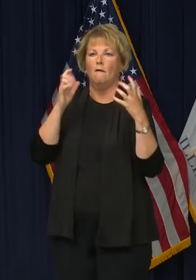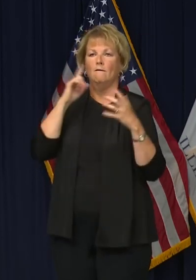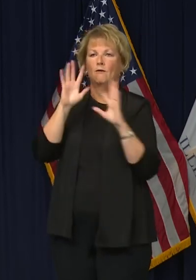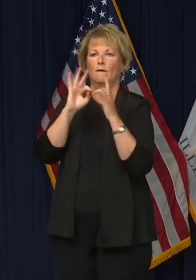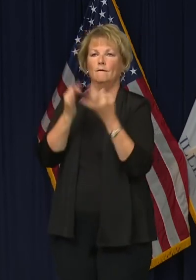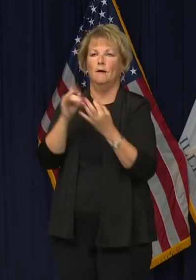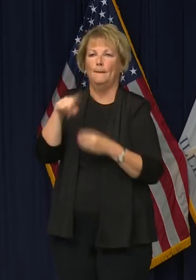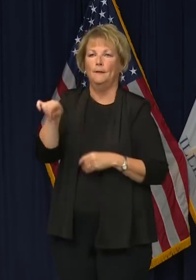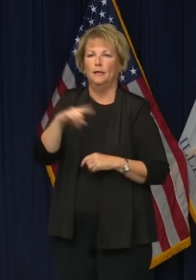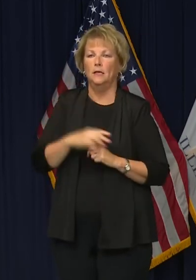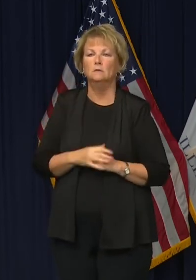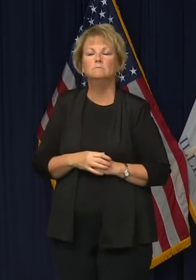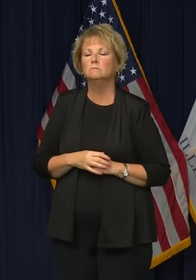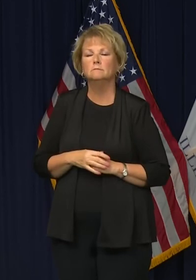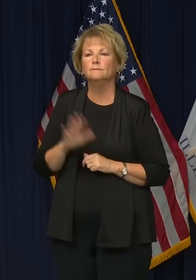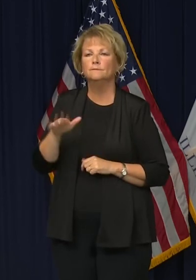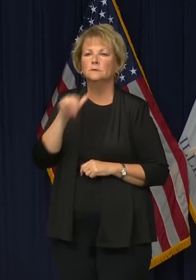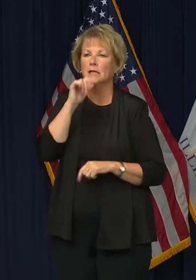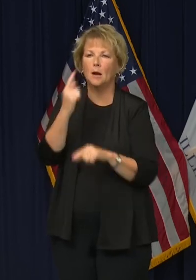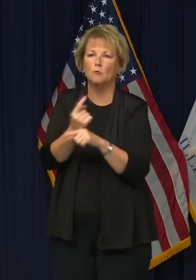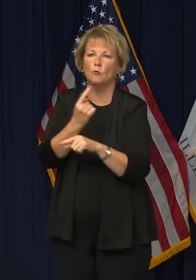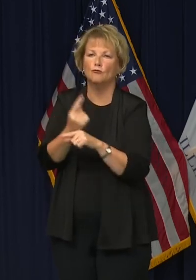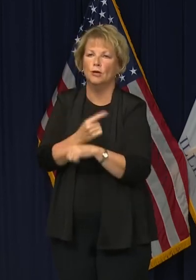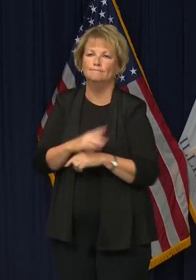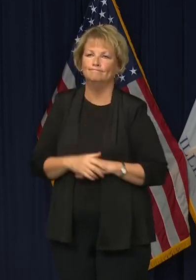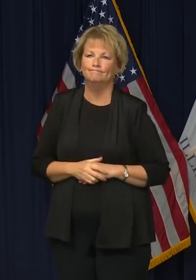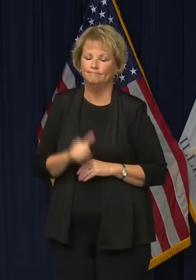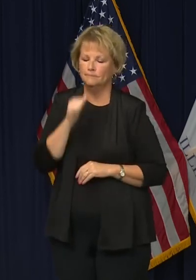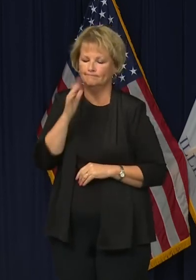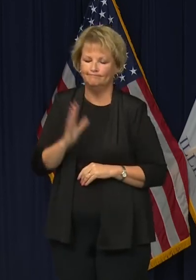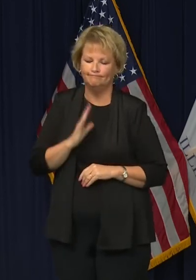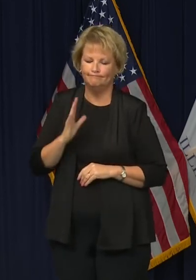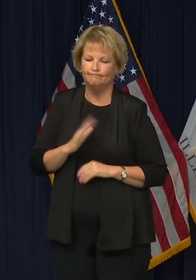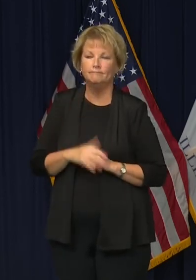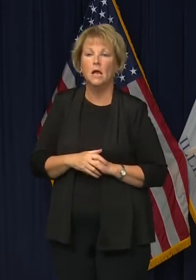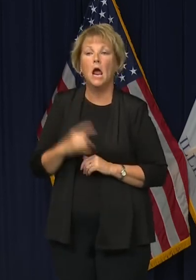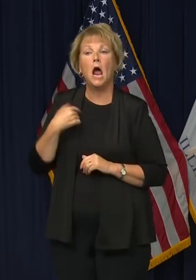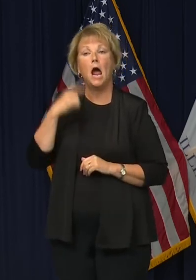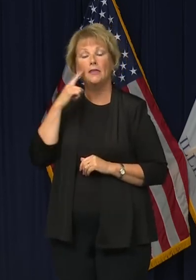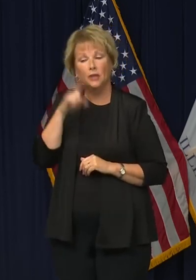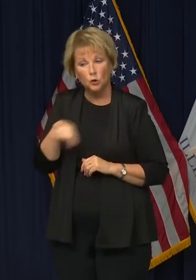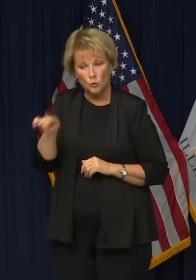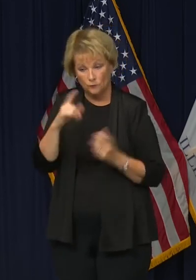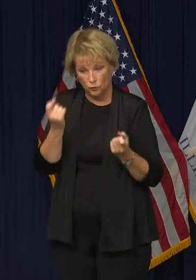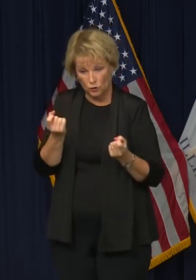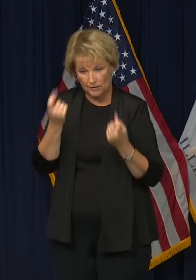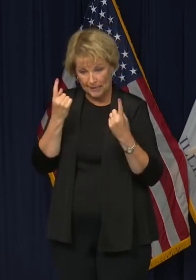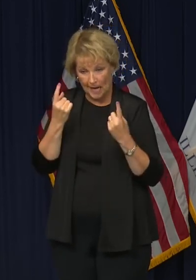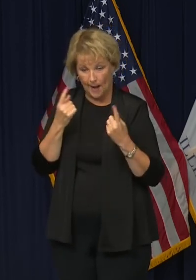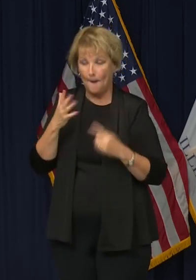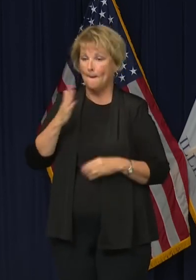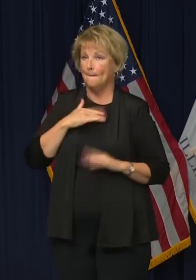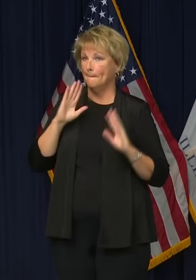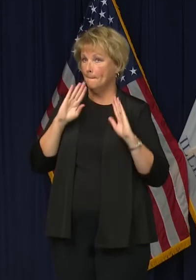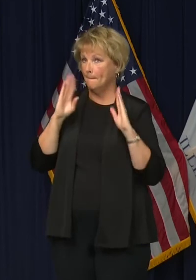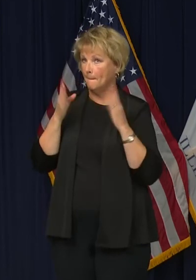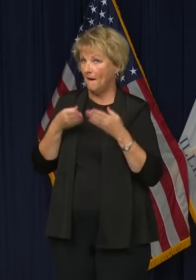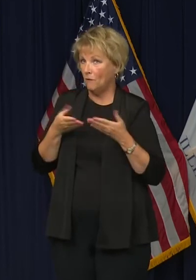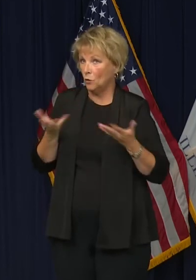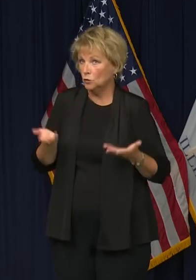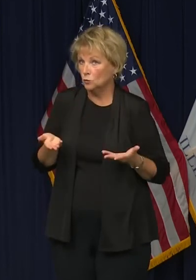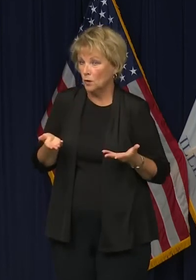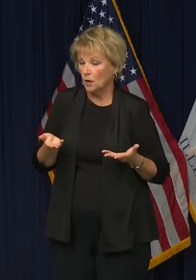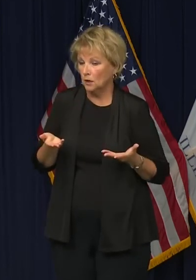mean, that's very inappropriate. And I think that people have to understand that what I'm focused on,